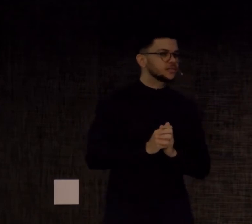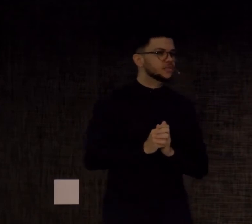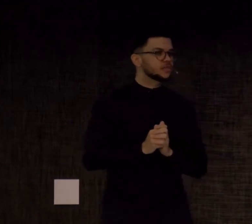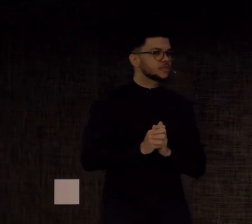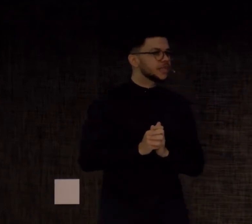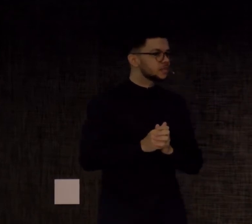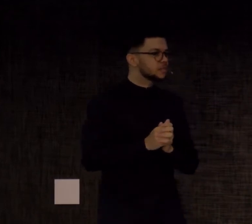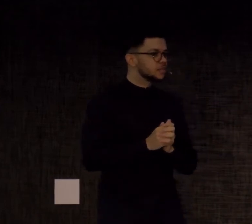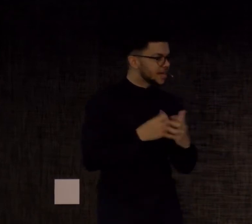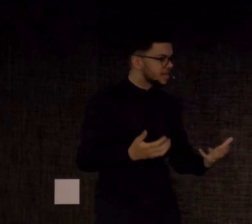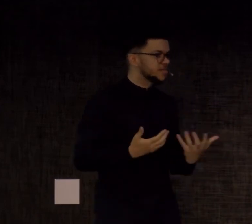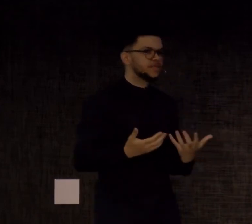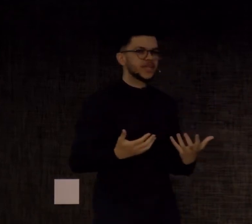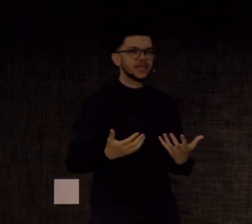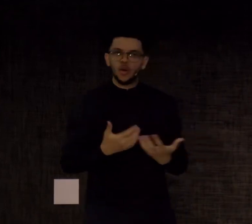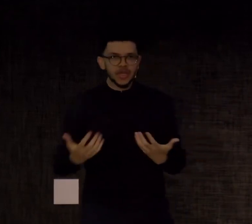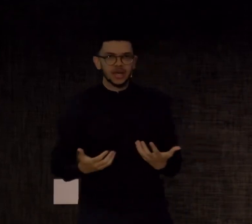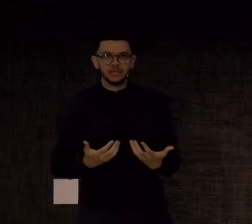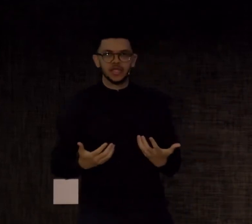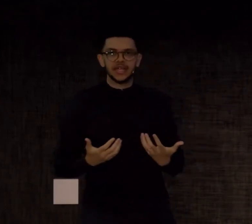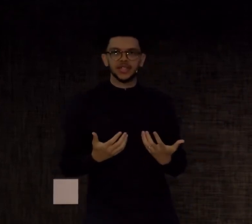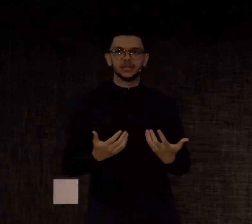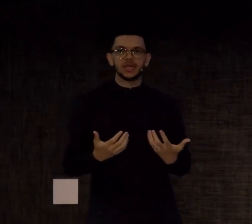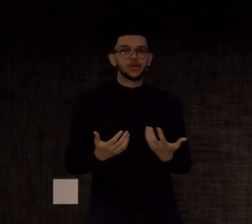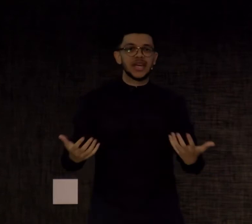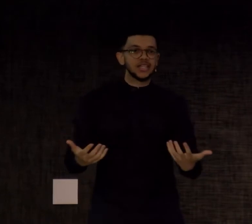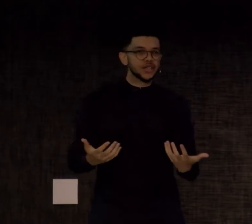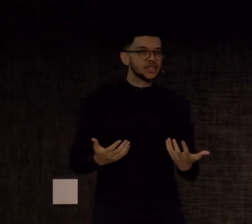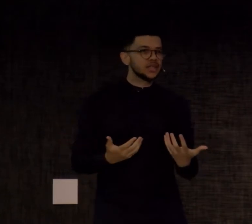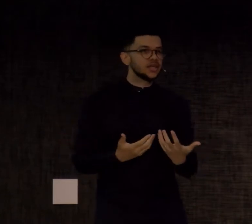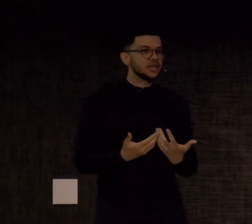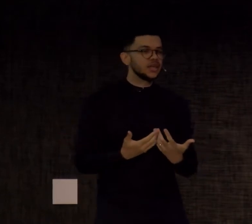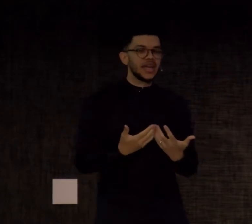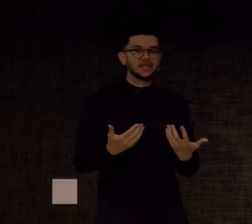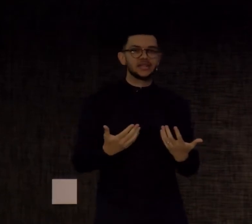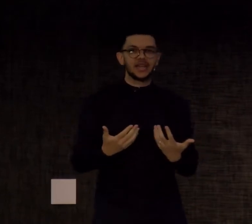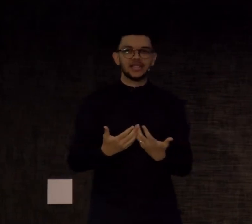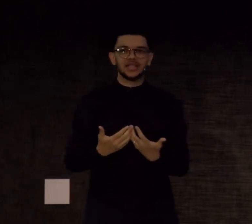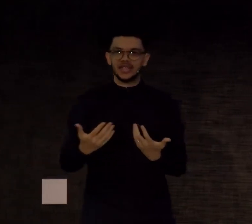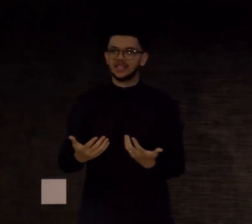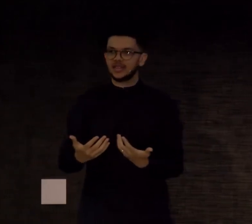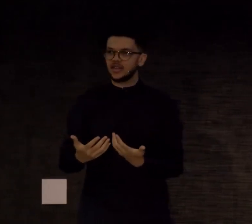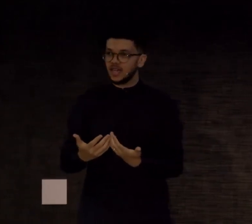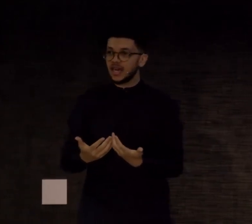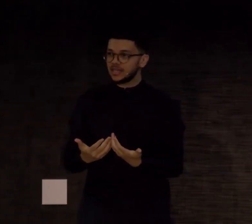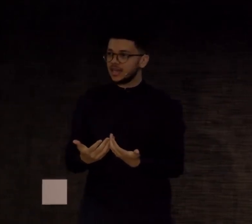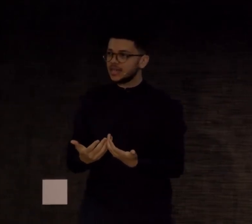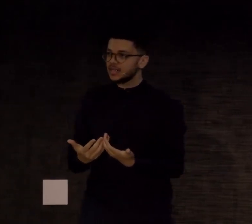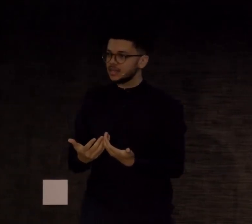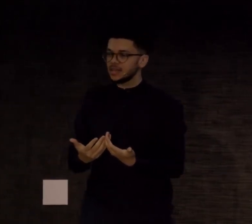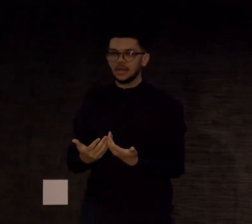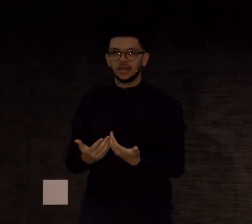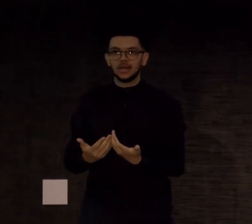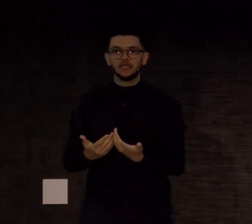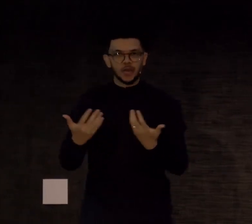dangers, but that kind of deep thinking always comes with danger. It was dangerous in the late 1980s and early